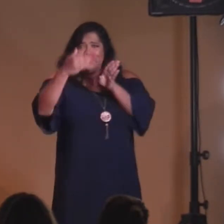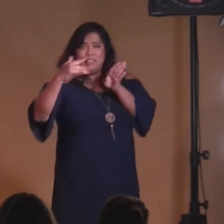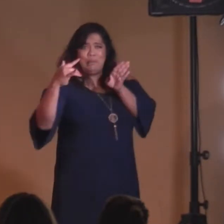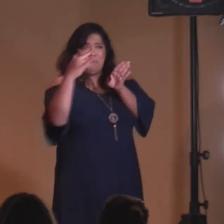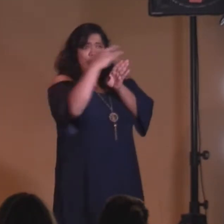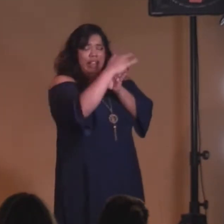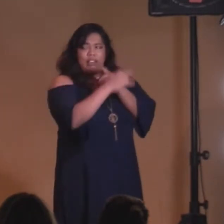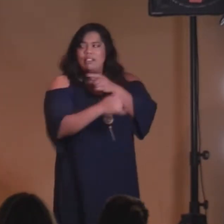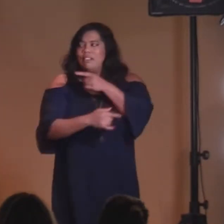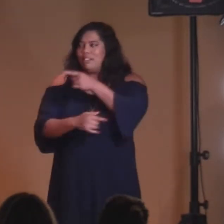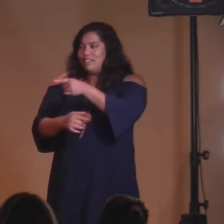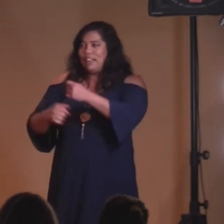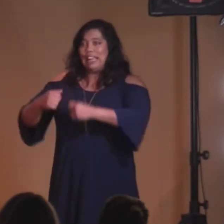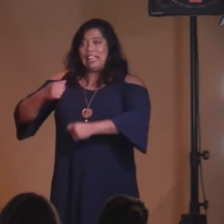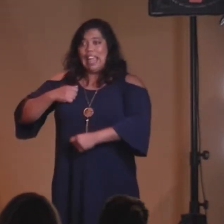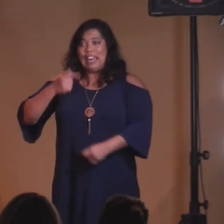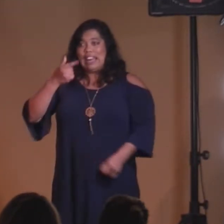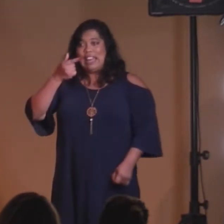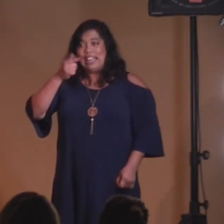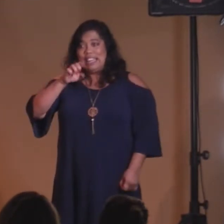there?